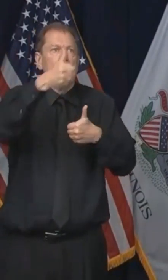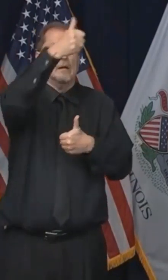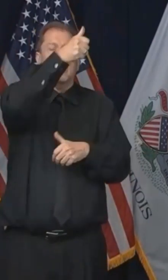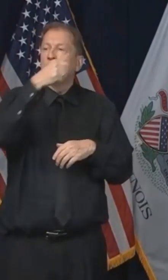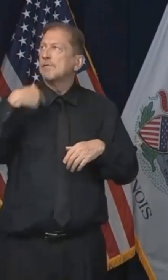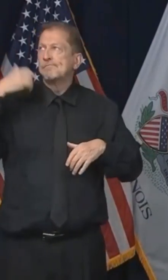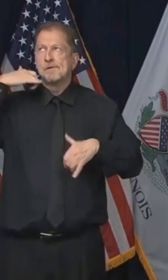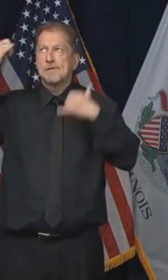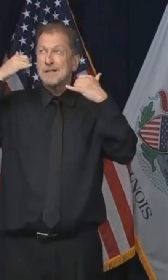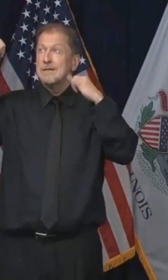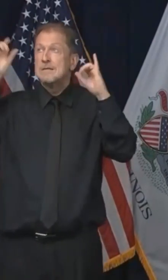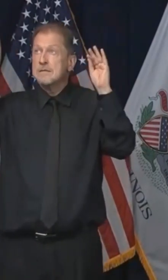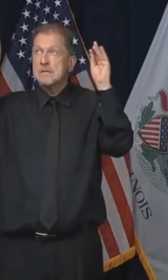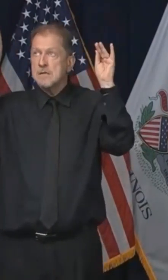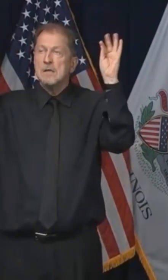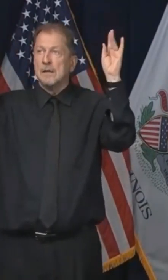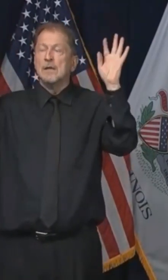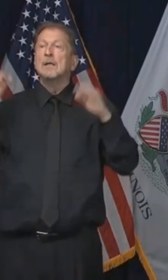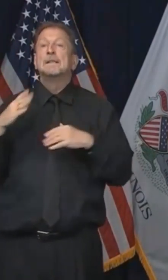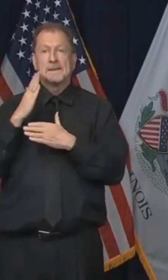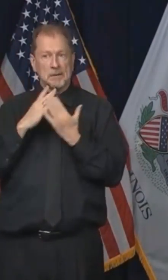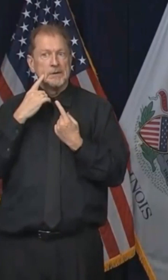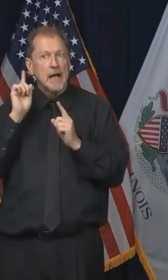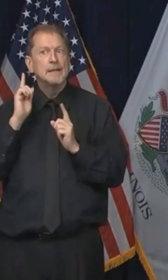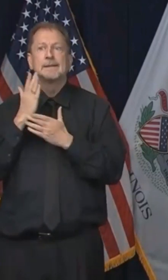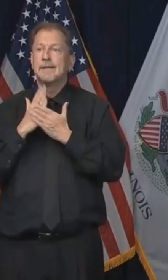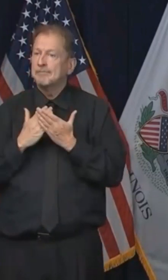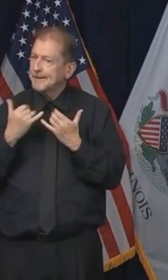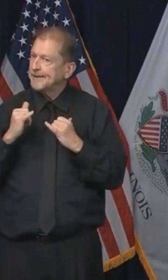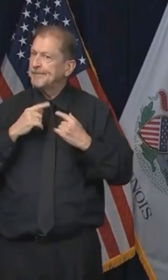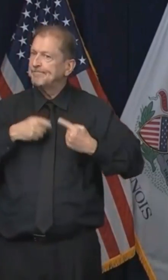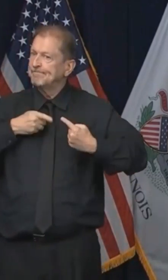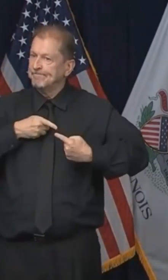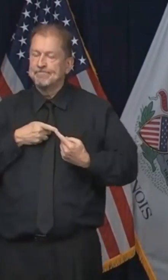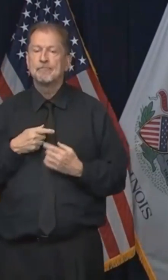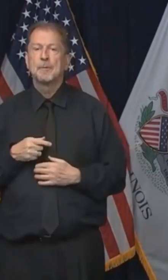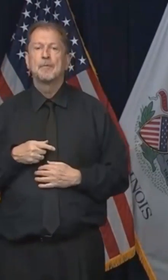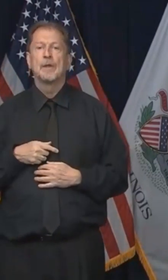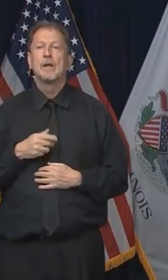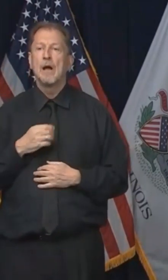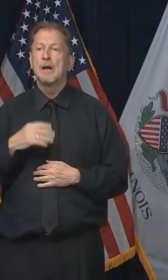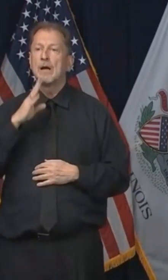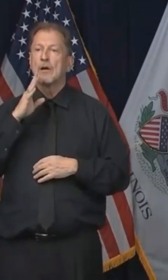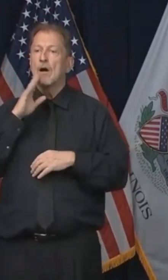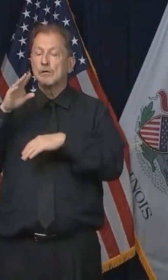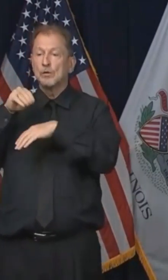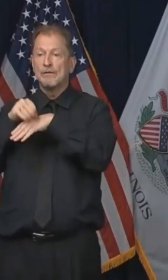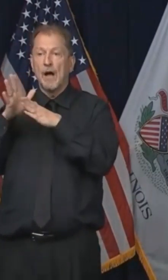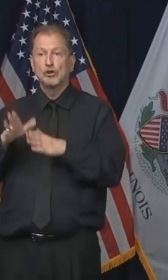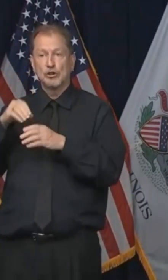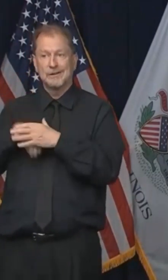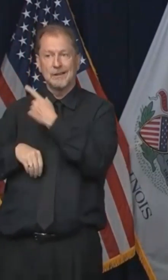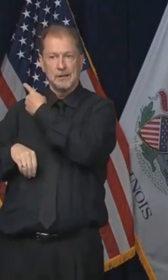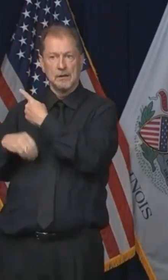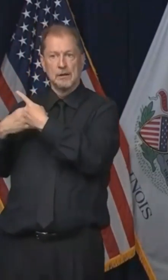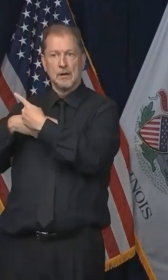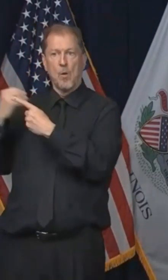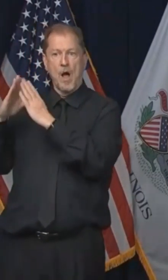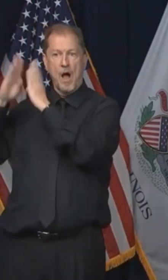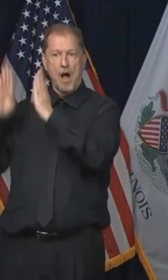I'm on the phone with them. And I also was on the phone with advisors at the White House to try